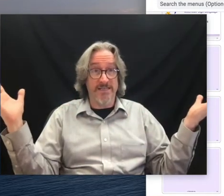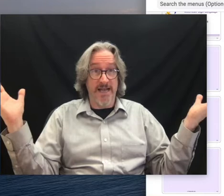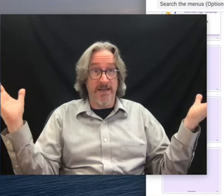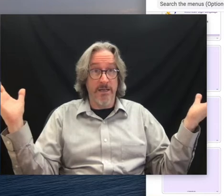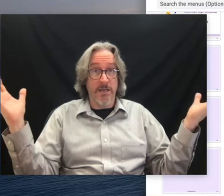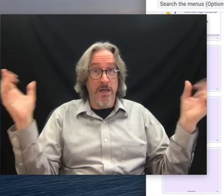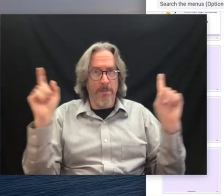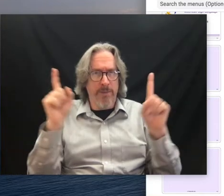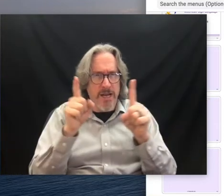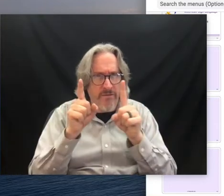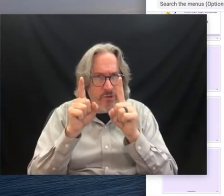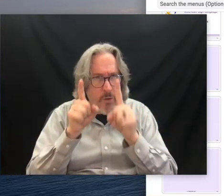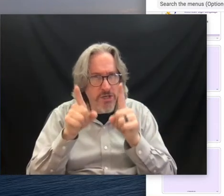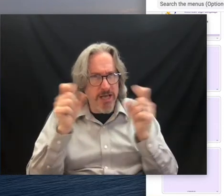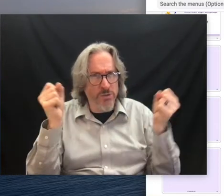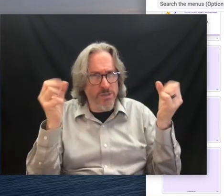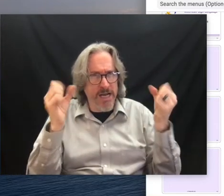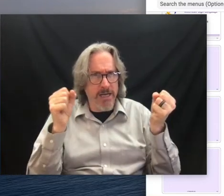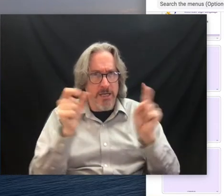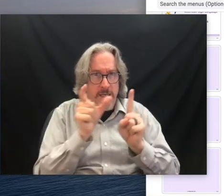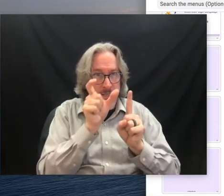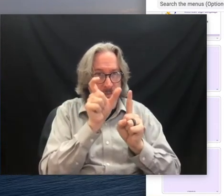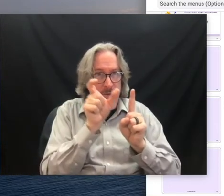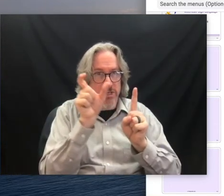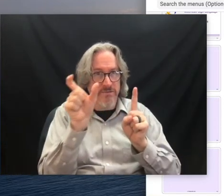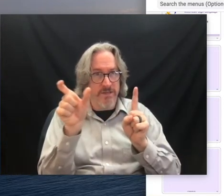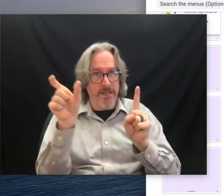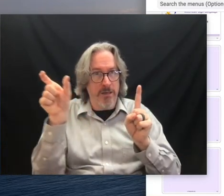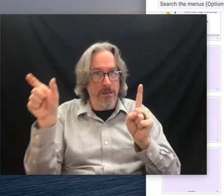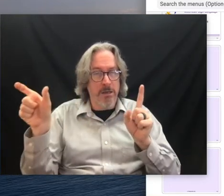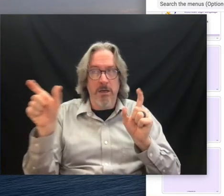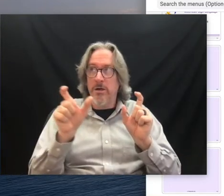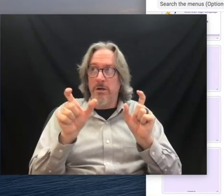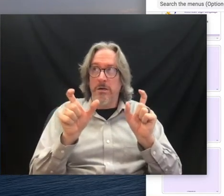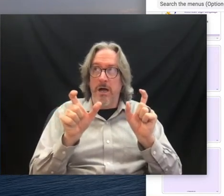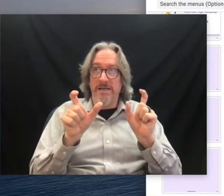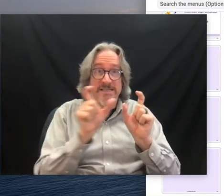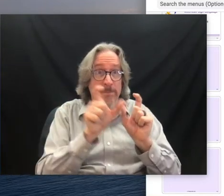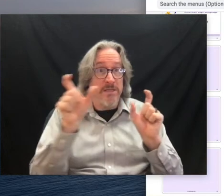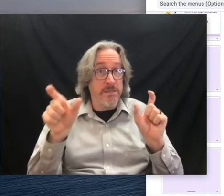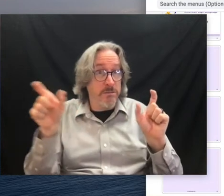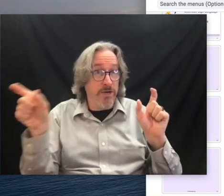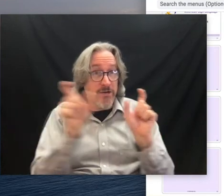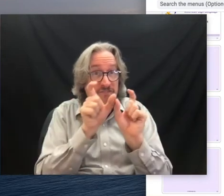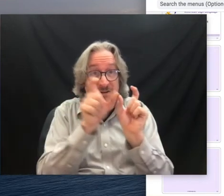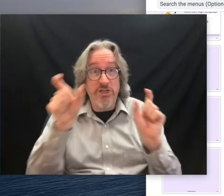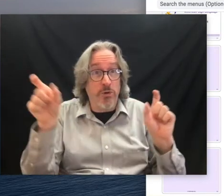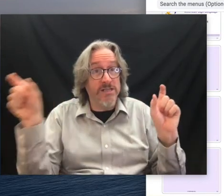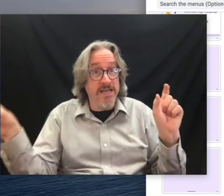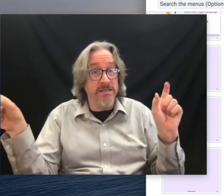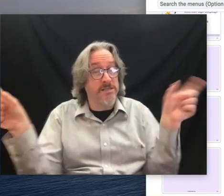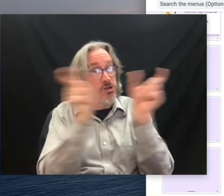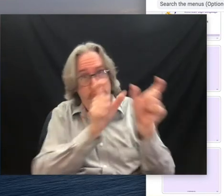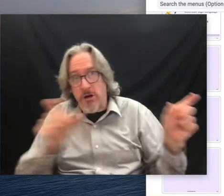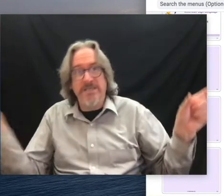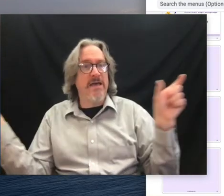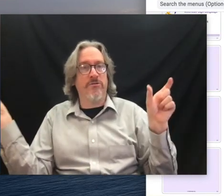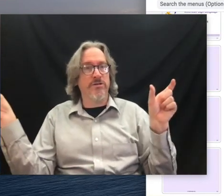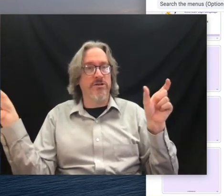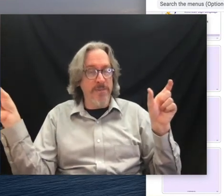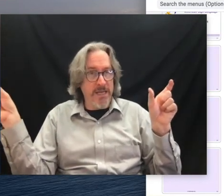that gets said. But if you watch the actual signing, it's a bunch of little snippets, right? Very short sentences